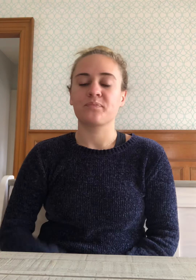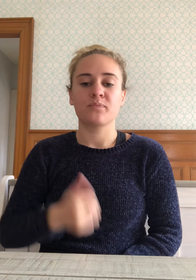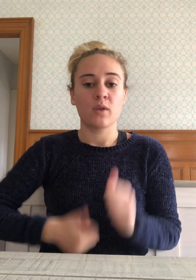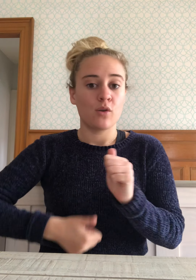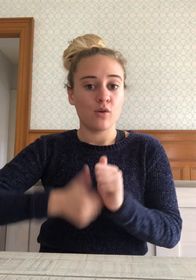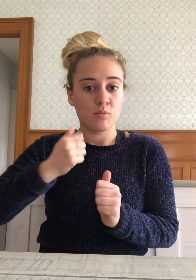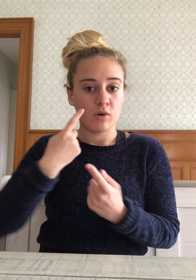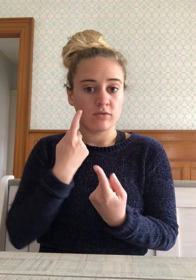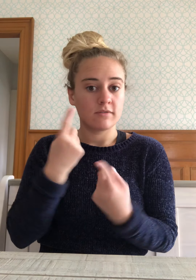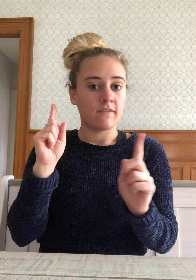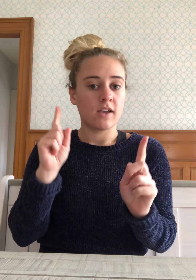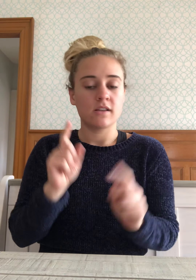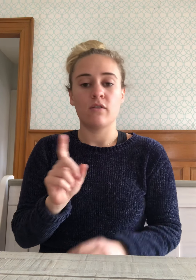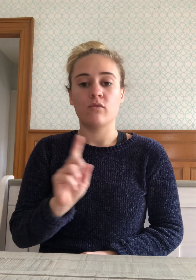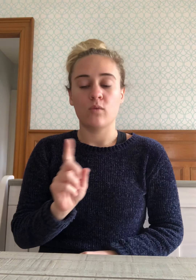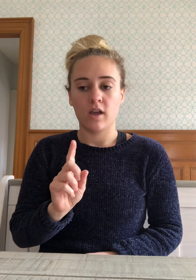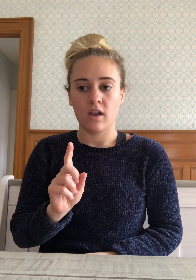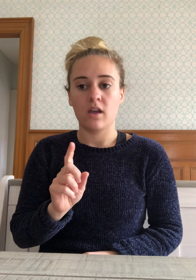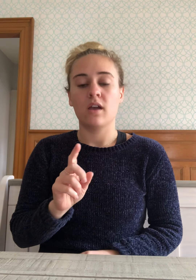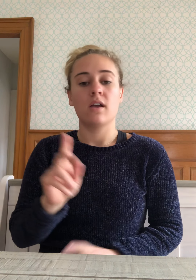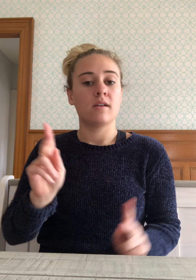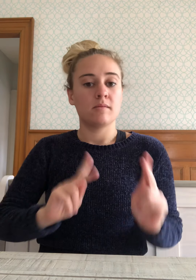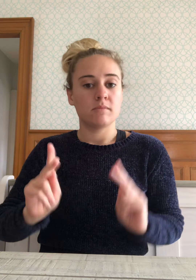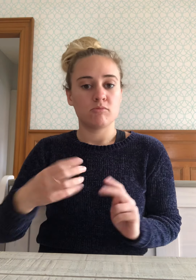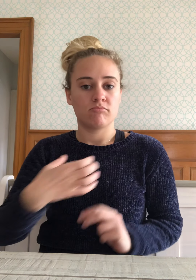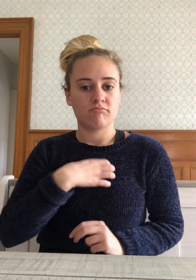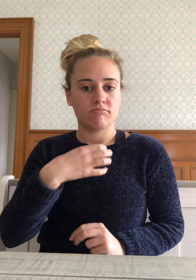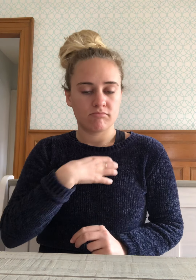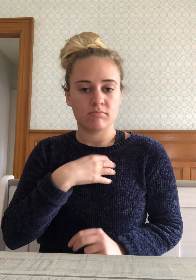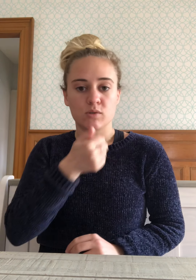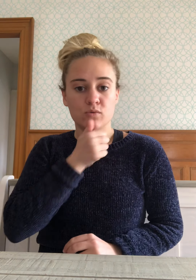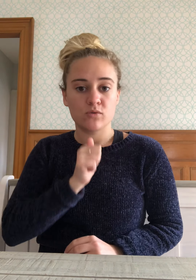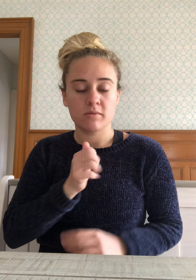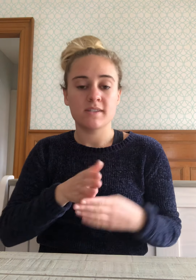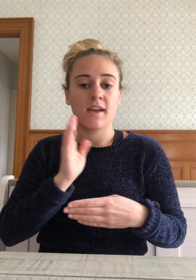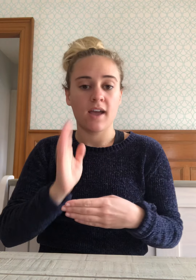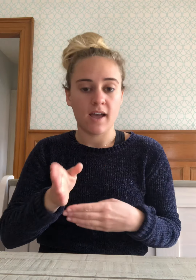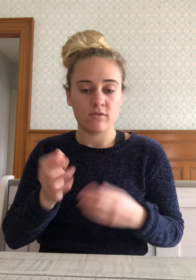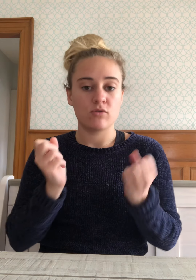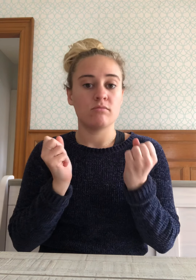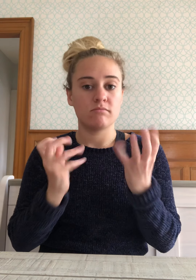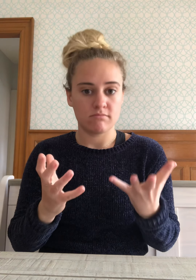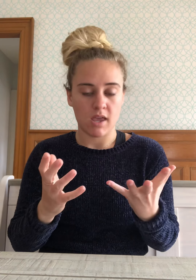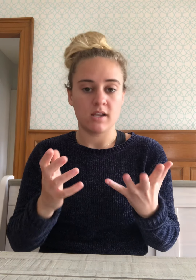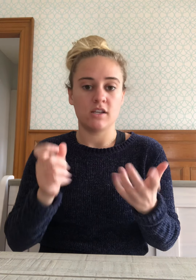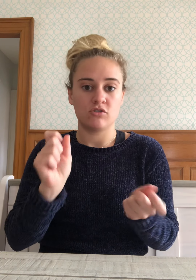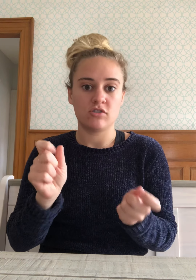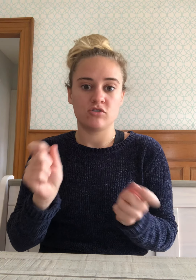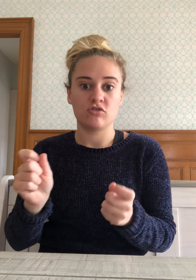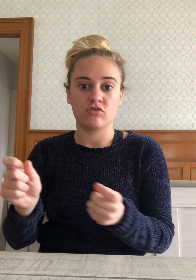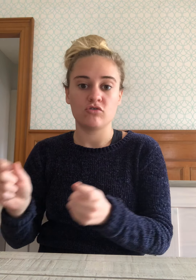in situations where people report soreness after repeated adjustments. The reason is if the denture is tipping or